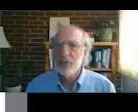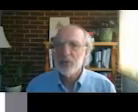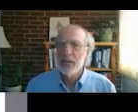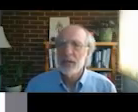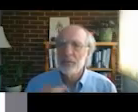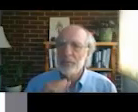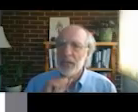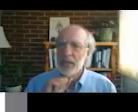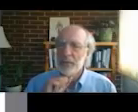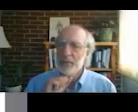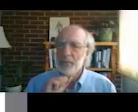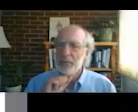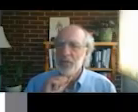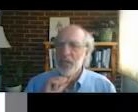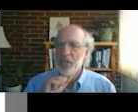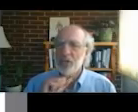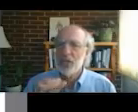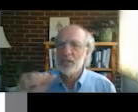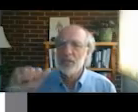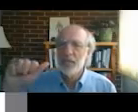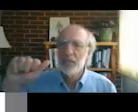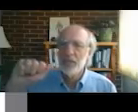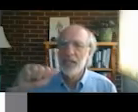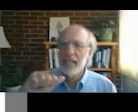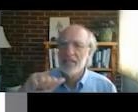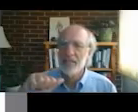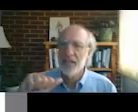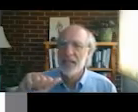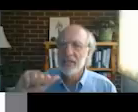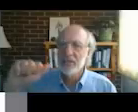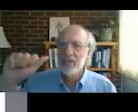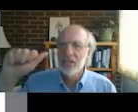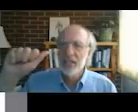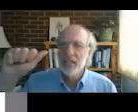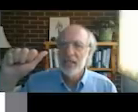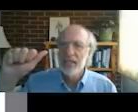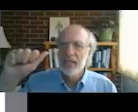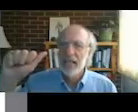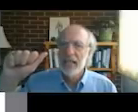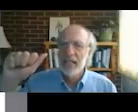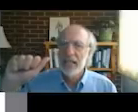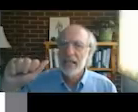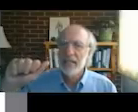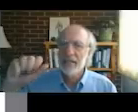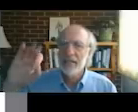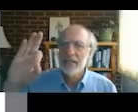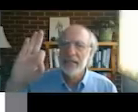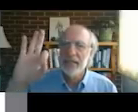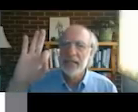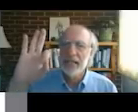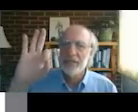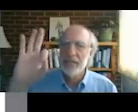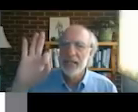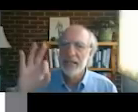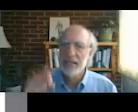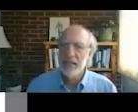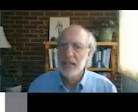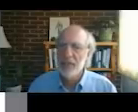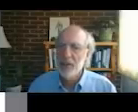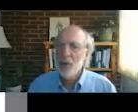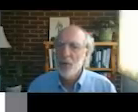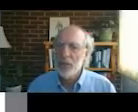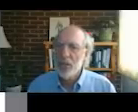went through, Tanya talked about classifiers, the A hand and the F